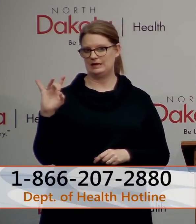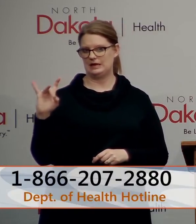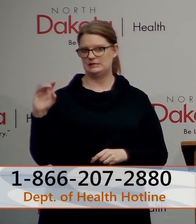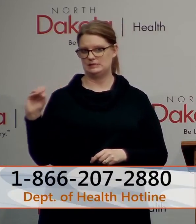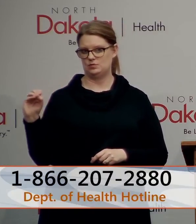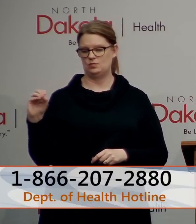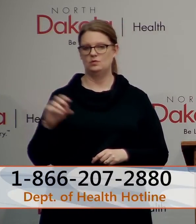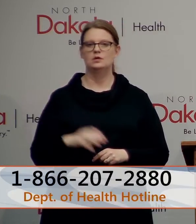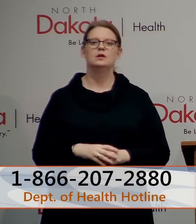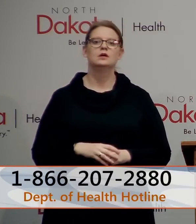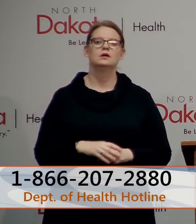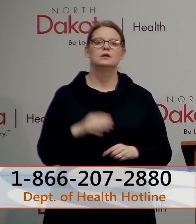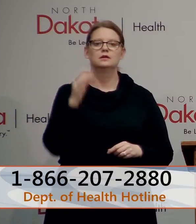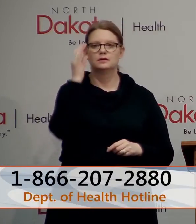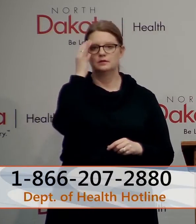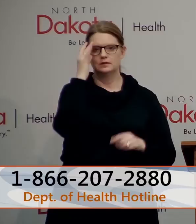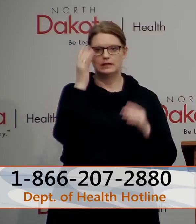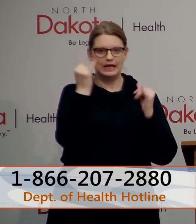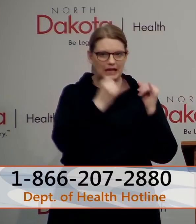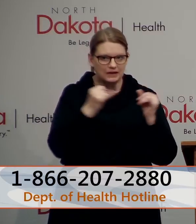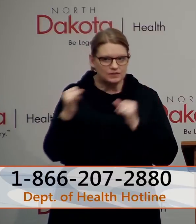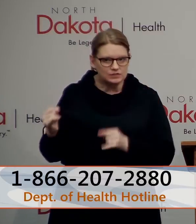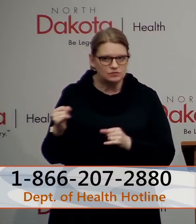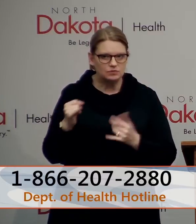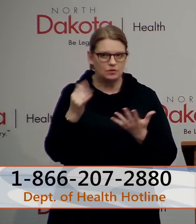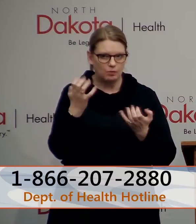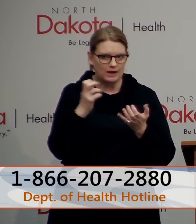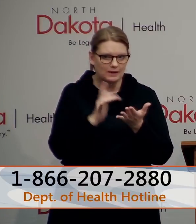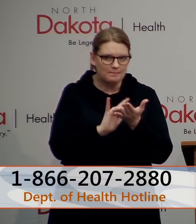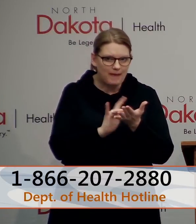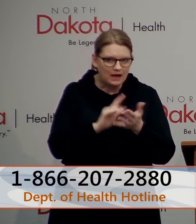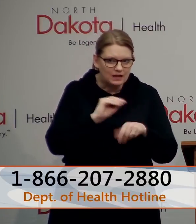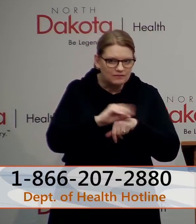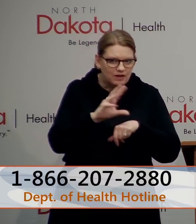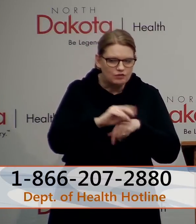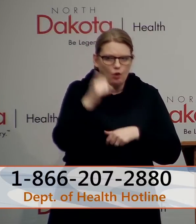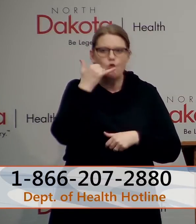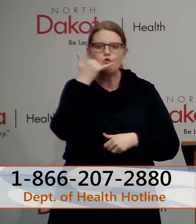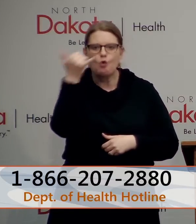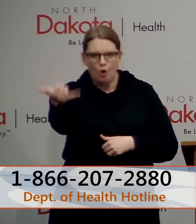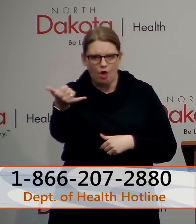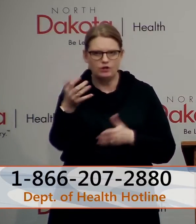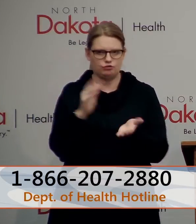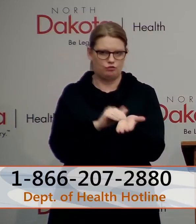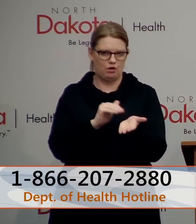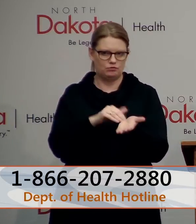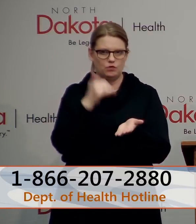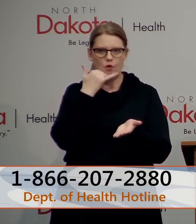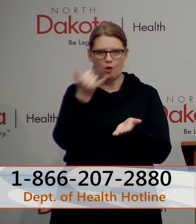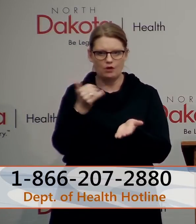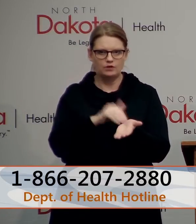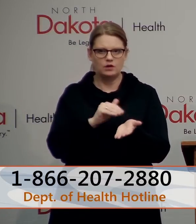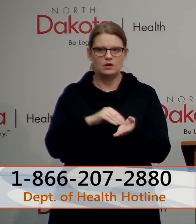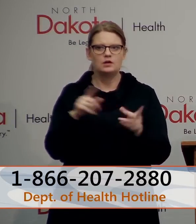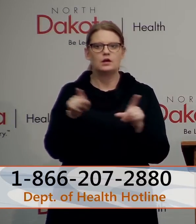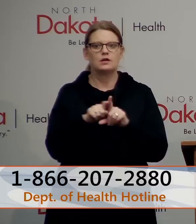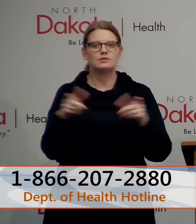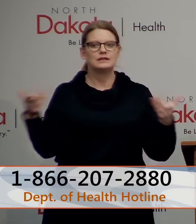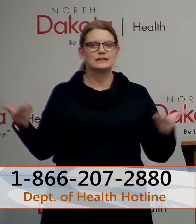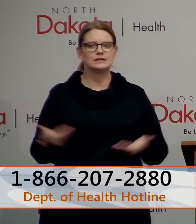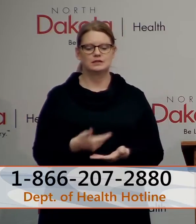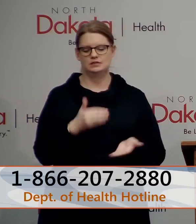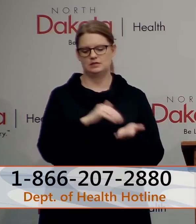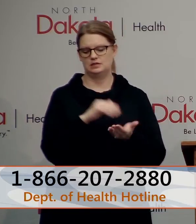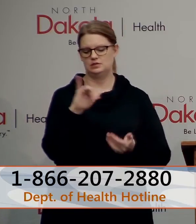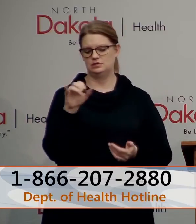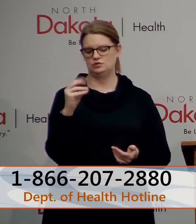1-866-207-2880. Individuals seeking medical advice should call their healthcare provider. And I wanted to introduce next